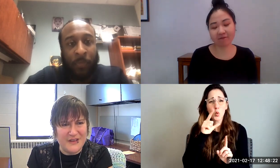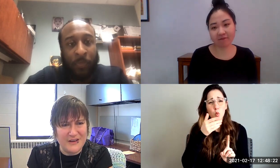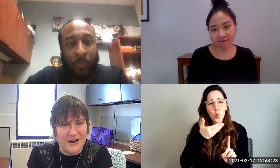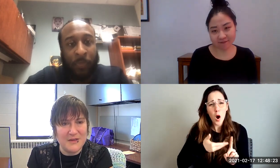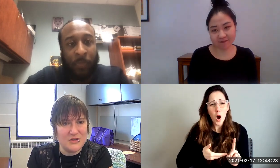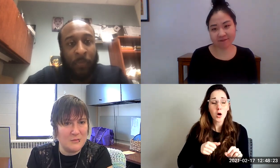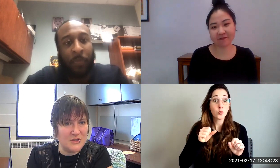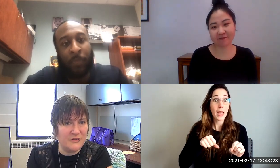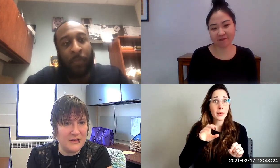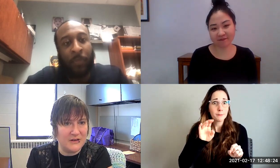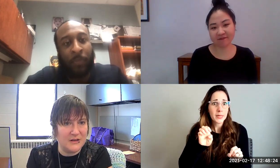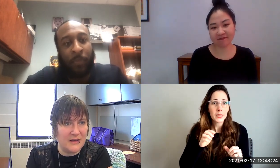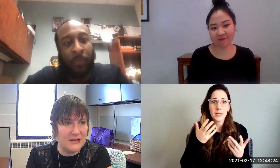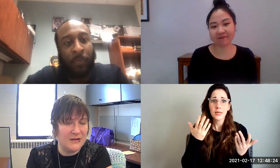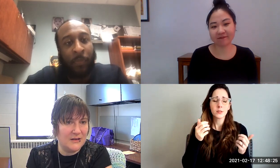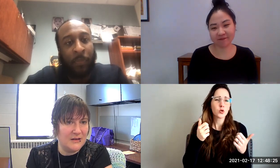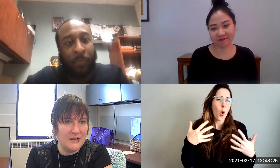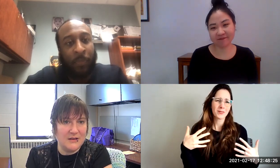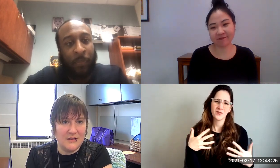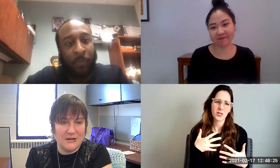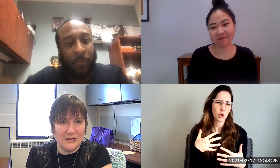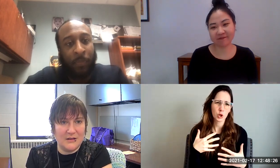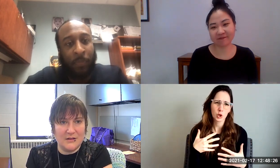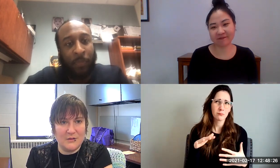and the fear. There's so much fear, like,